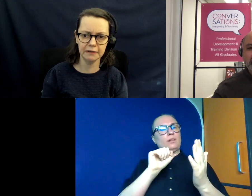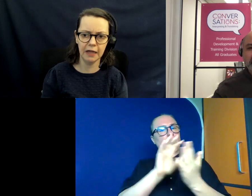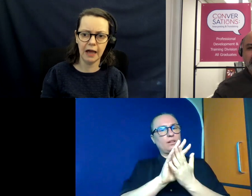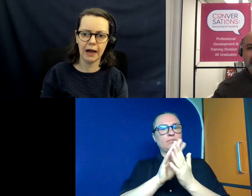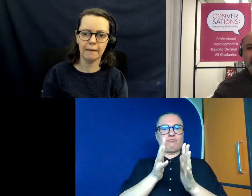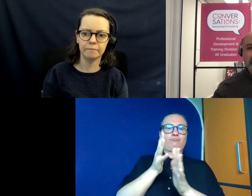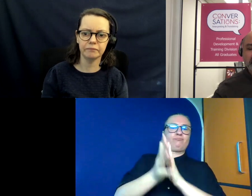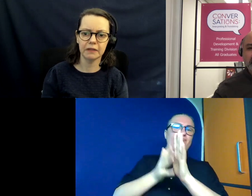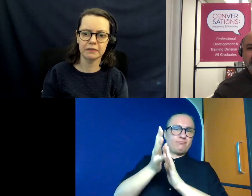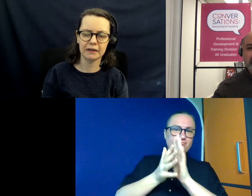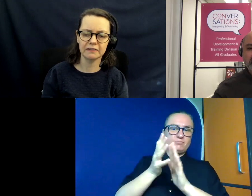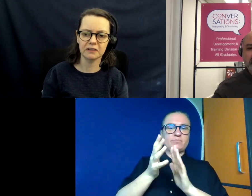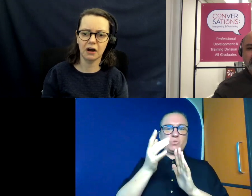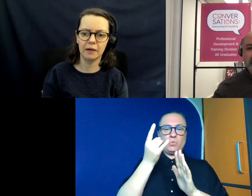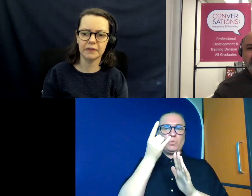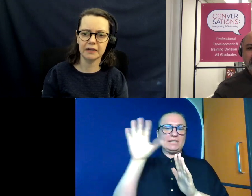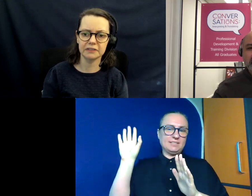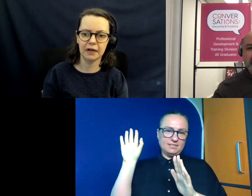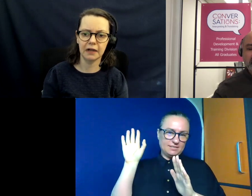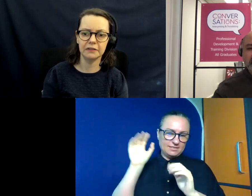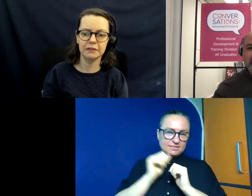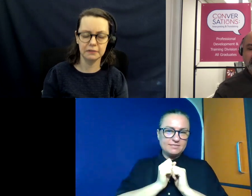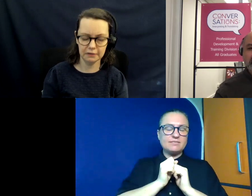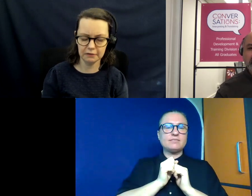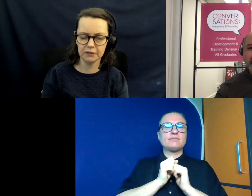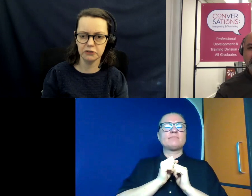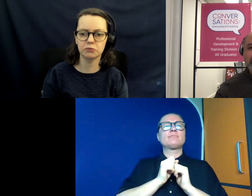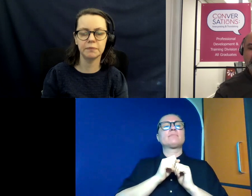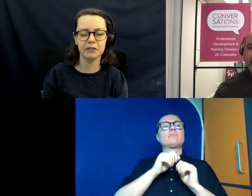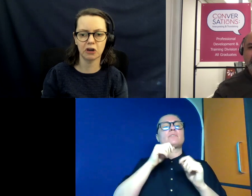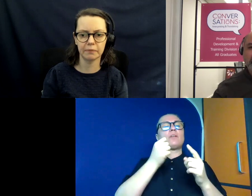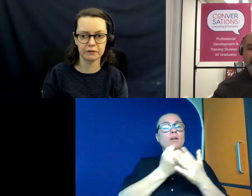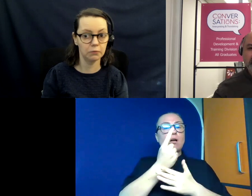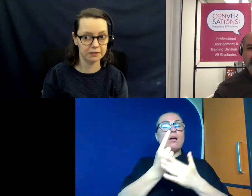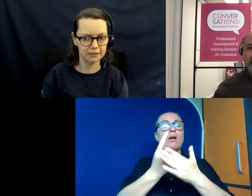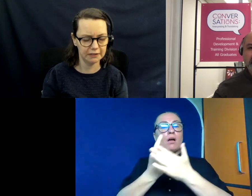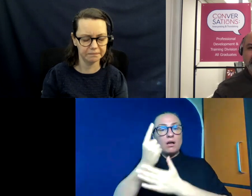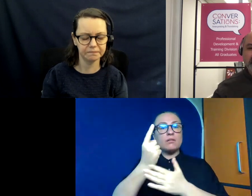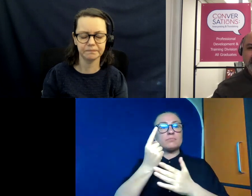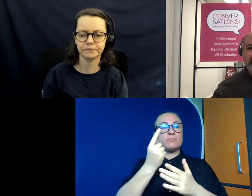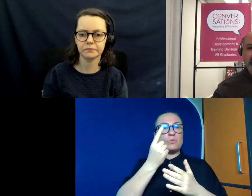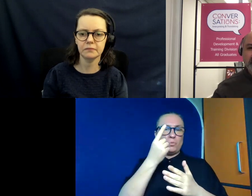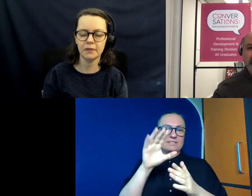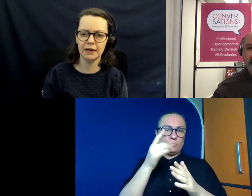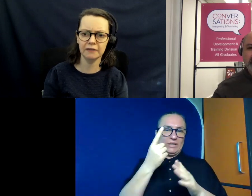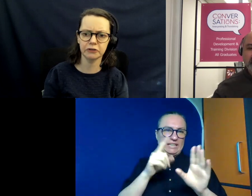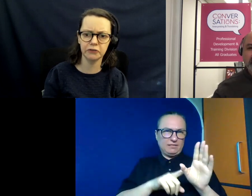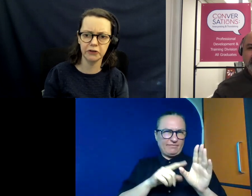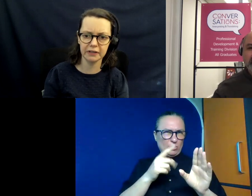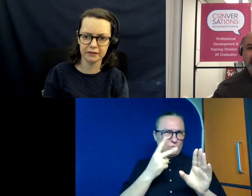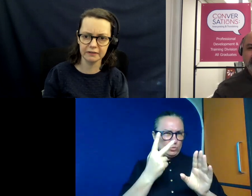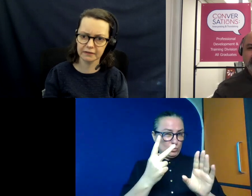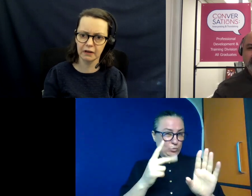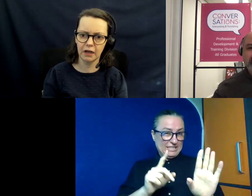year, that is a time that the news would be interpreted once a year. And after a